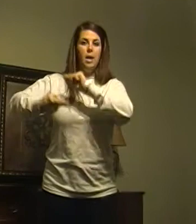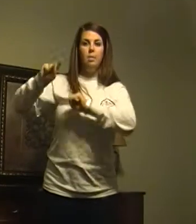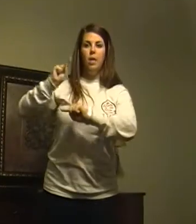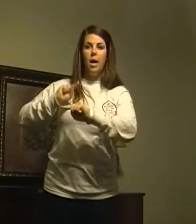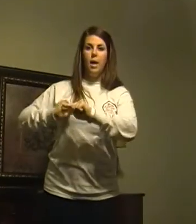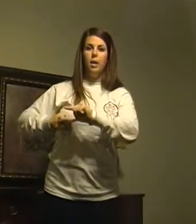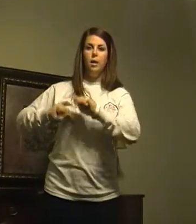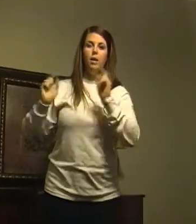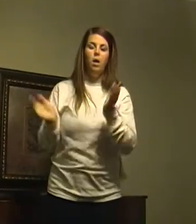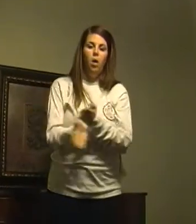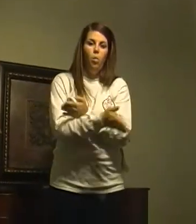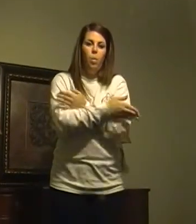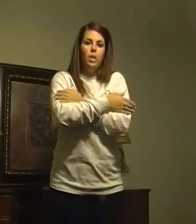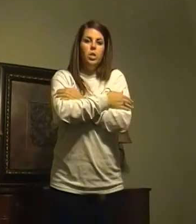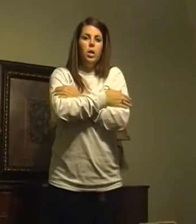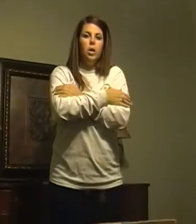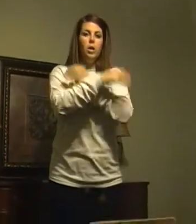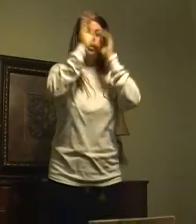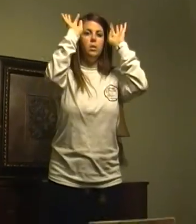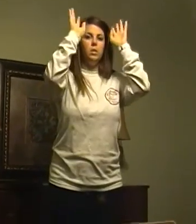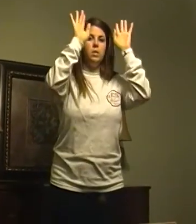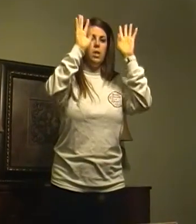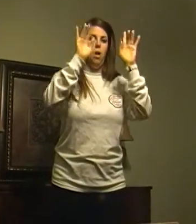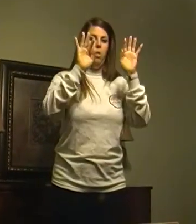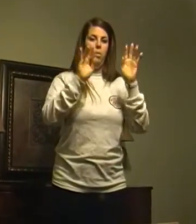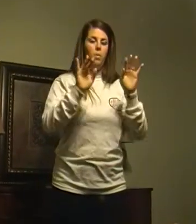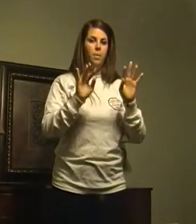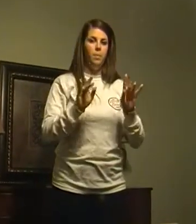came like a winter snow,